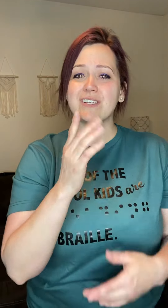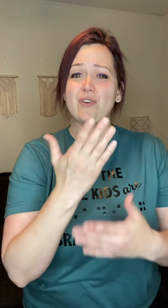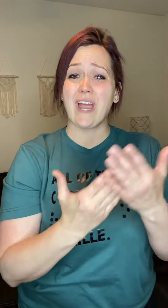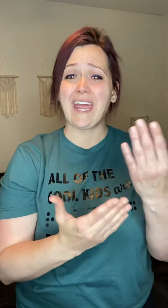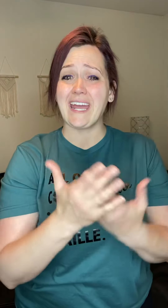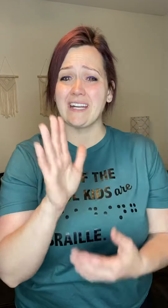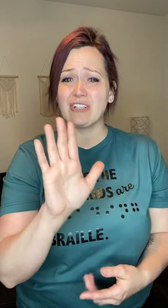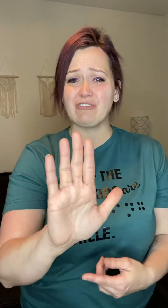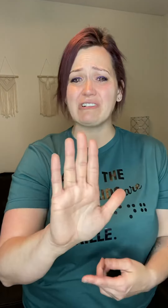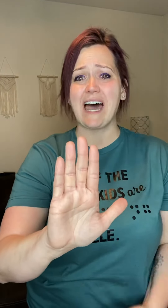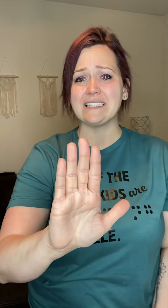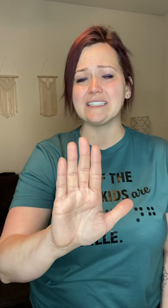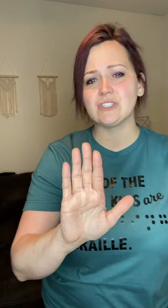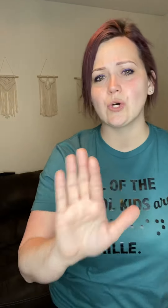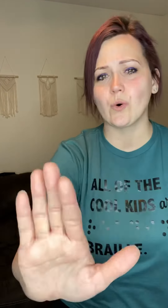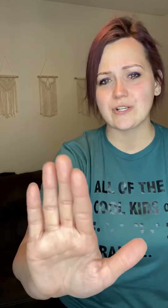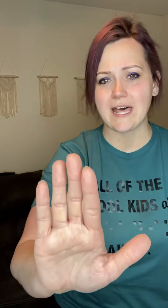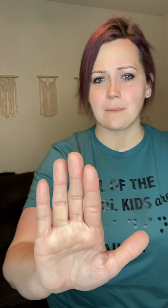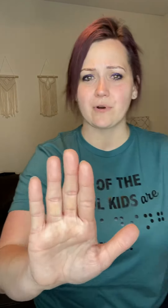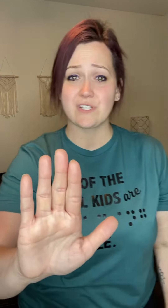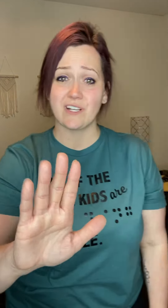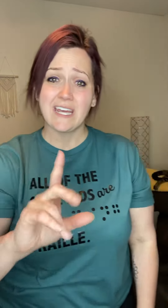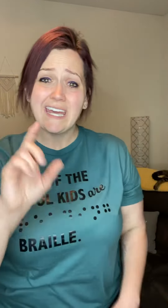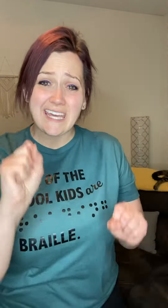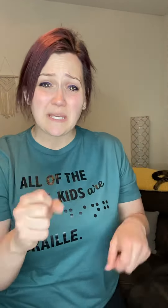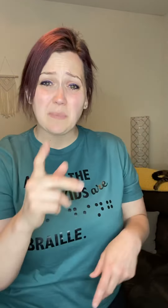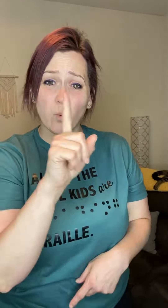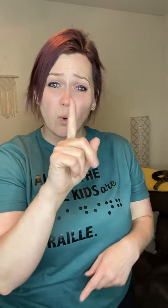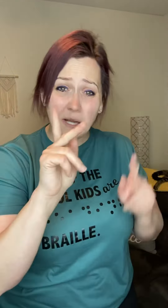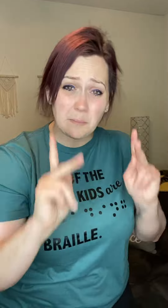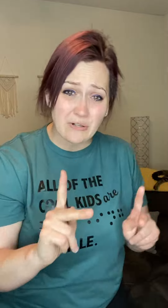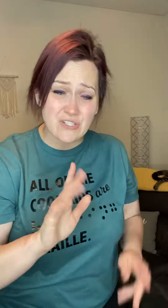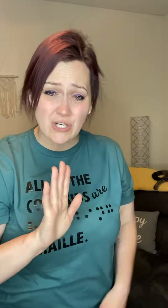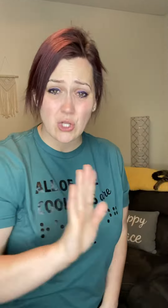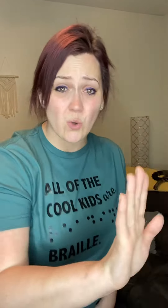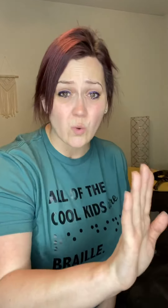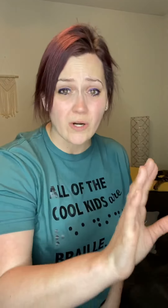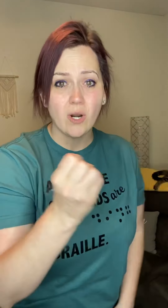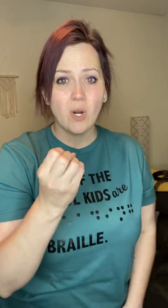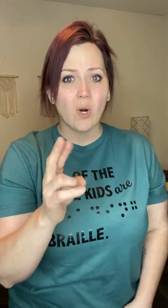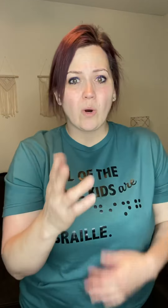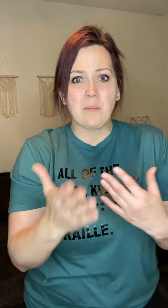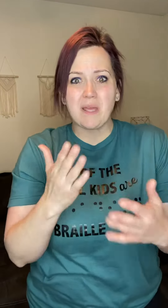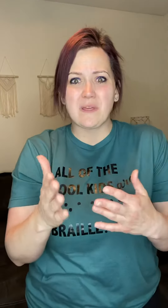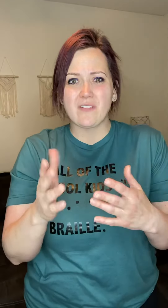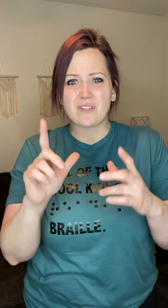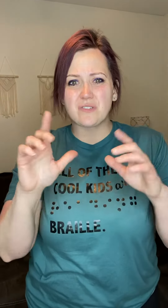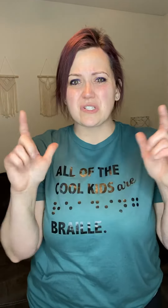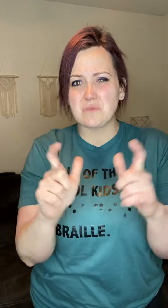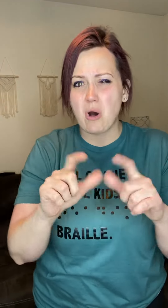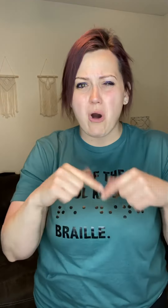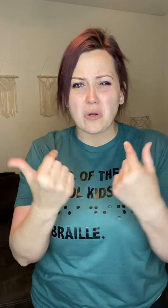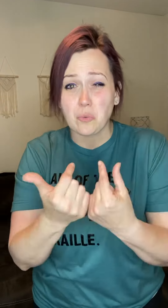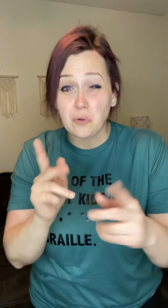your hand flat towards that person. It can be one person, your, or maybe there's a small group